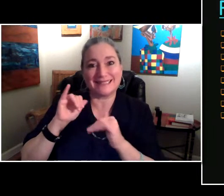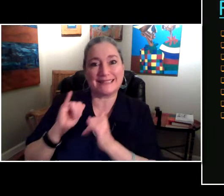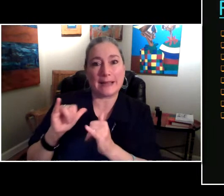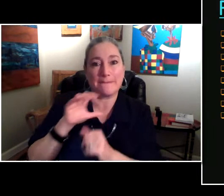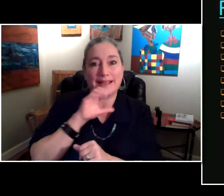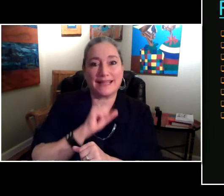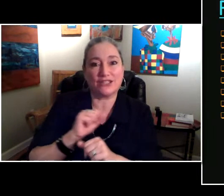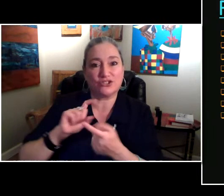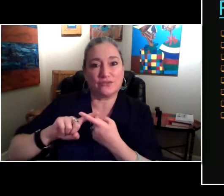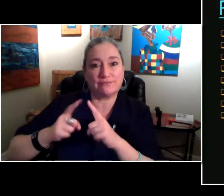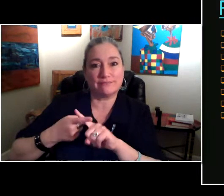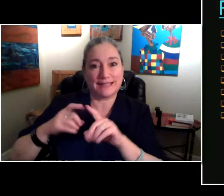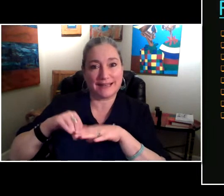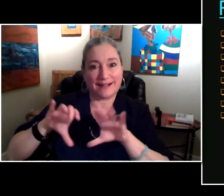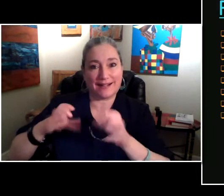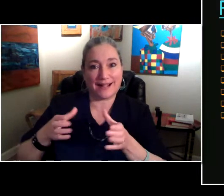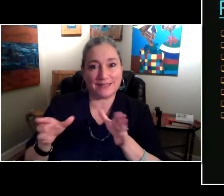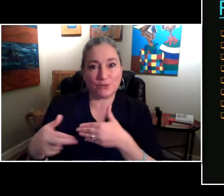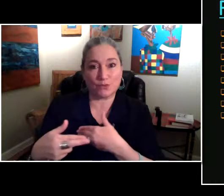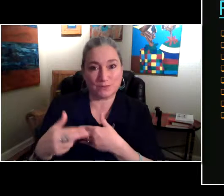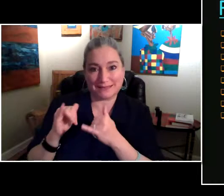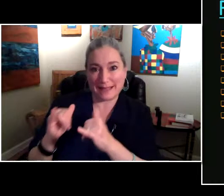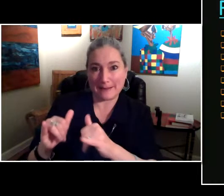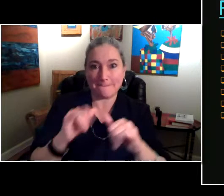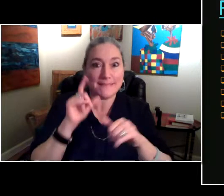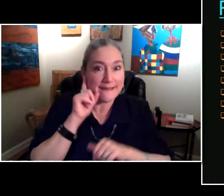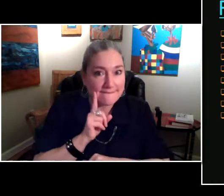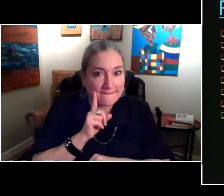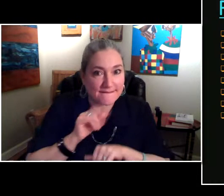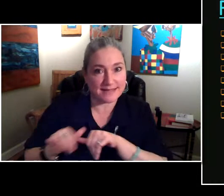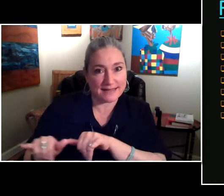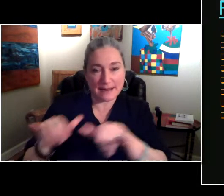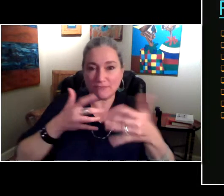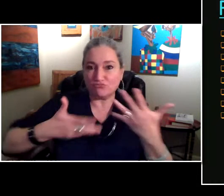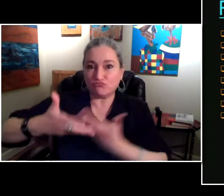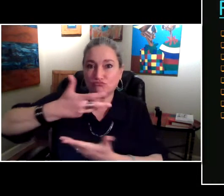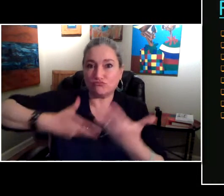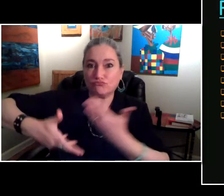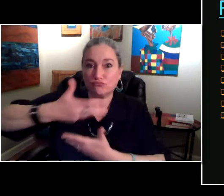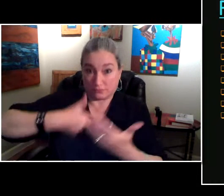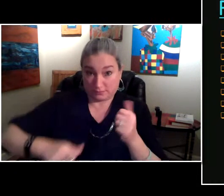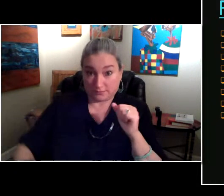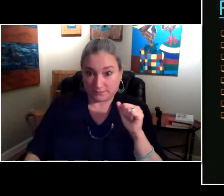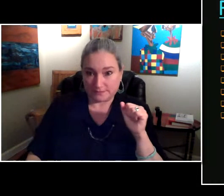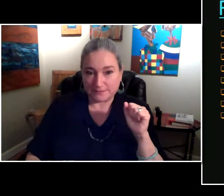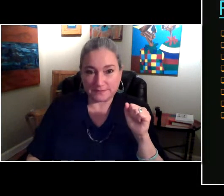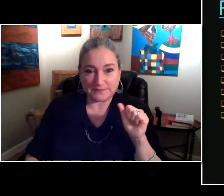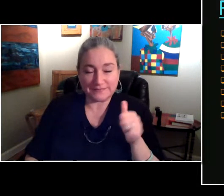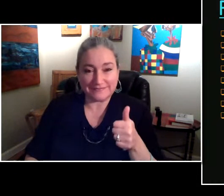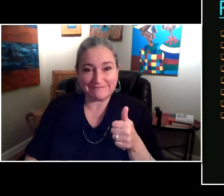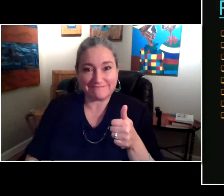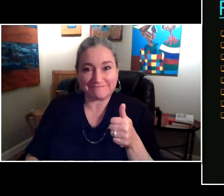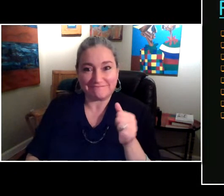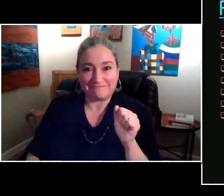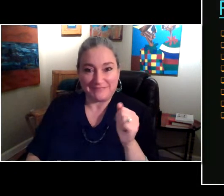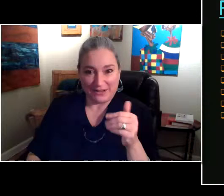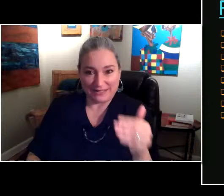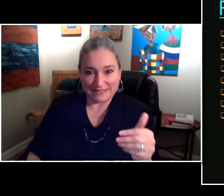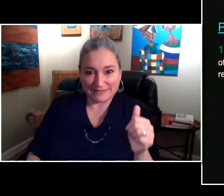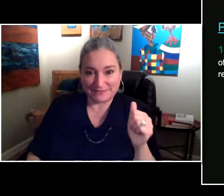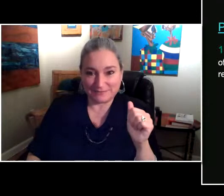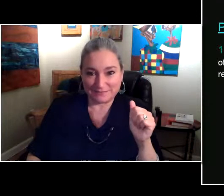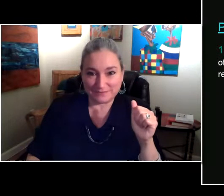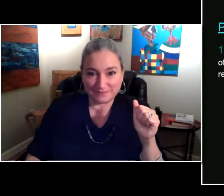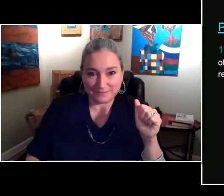And we also look at the critical mass concept of having a minimum of 8 students for each grade class of